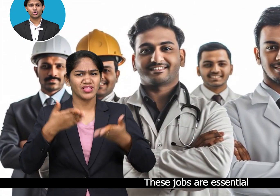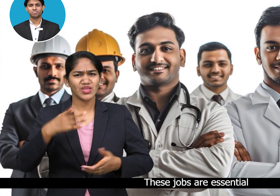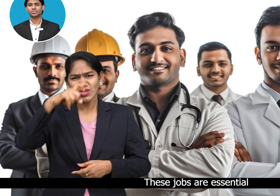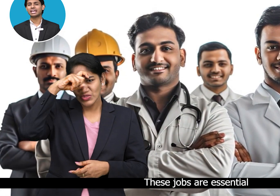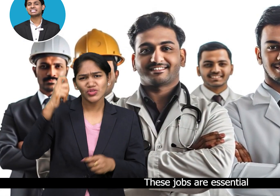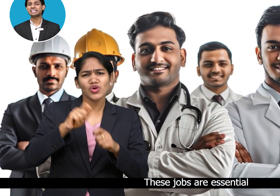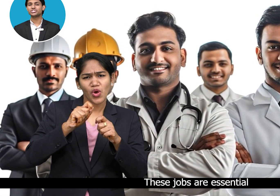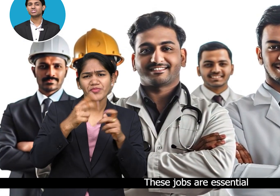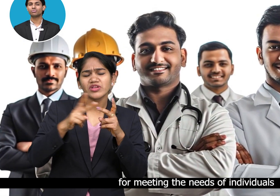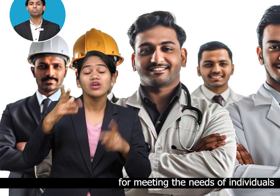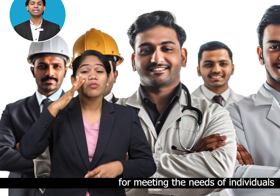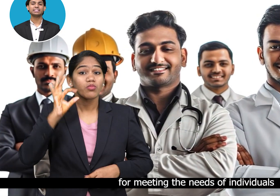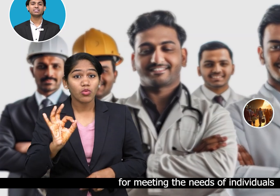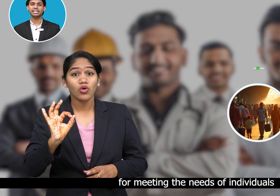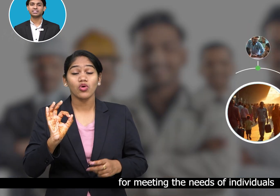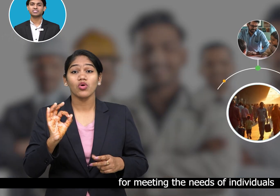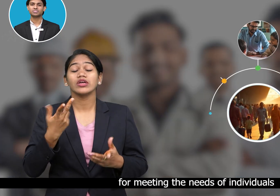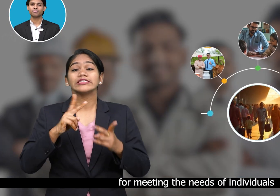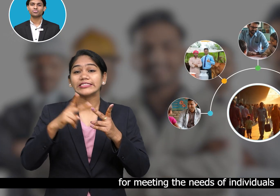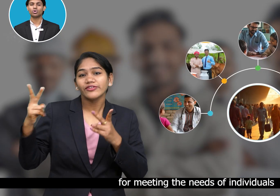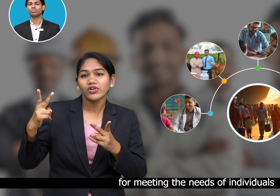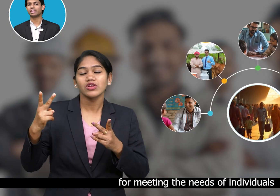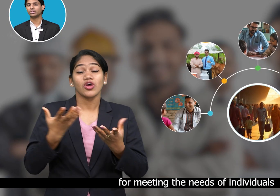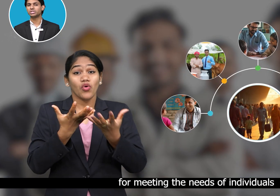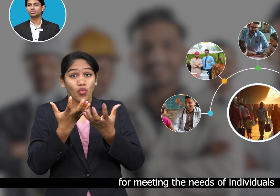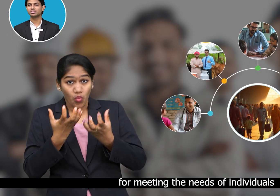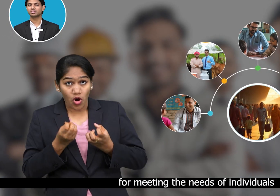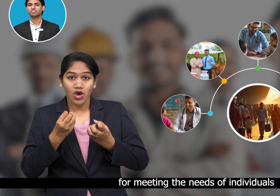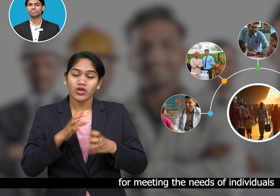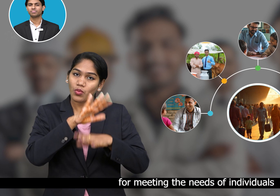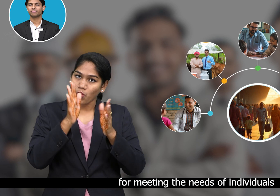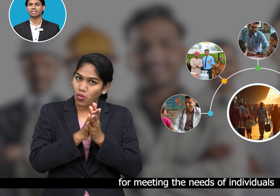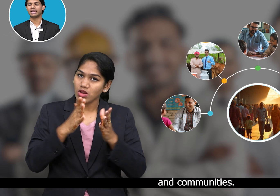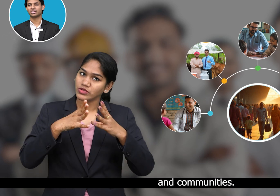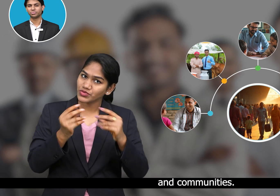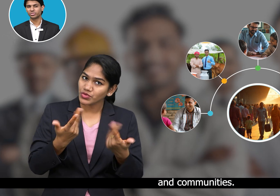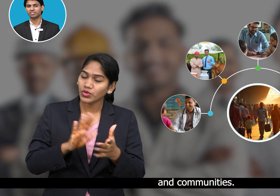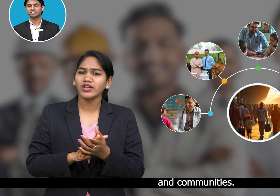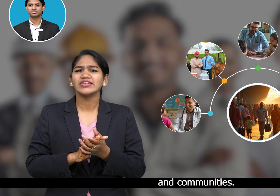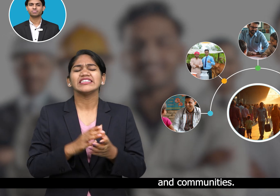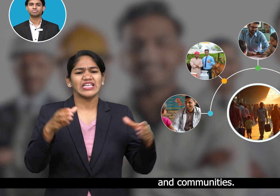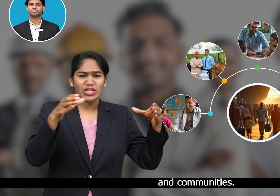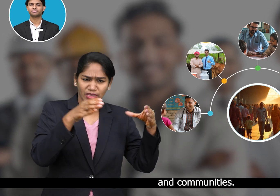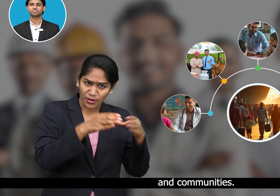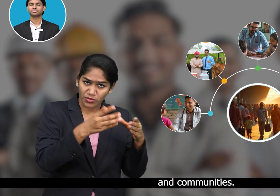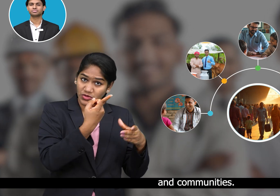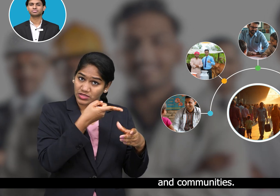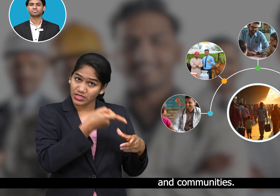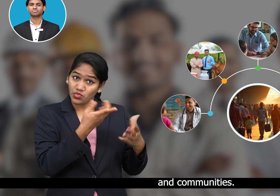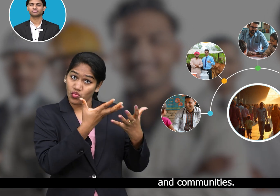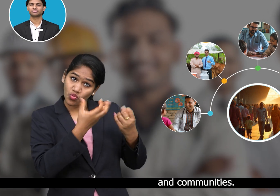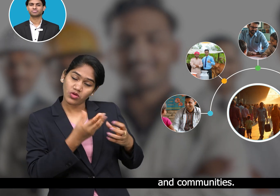These jobs are essential for meeting the needs of individuals and communities.